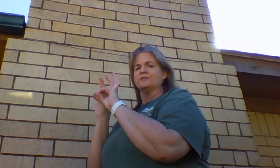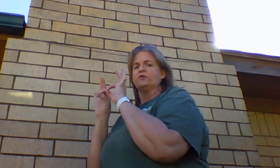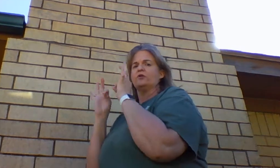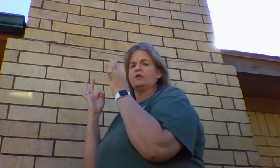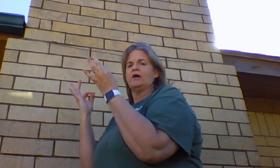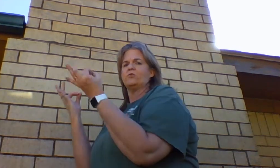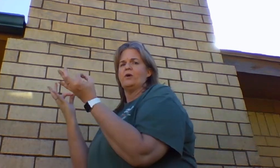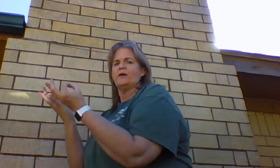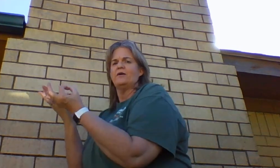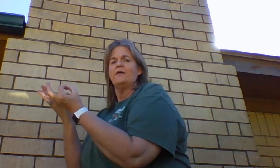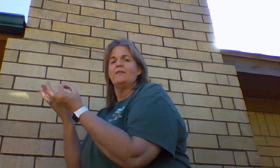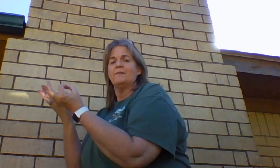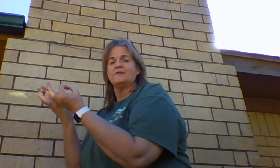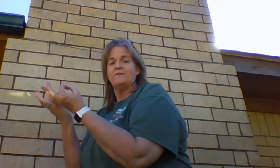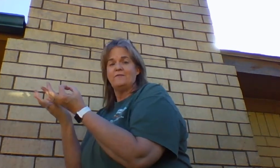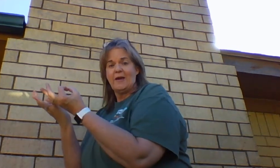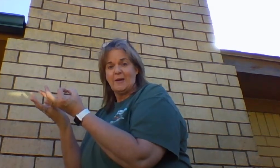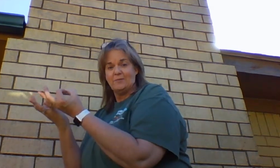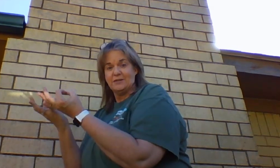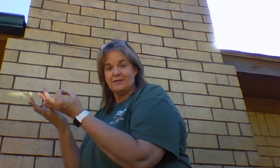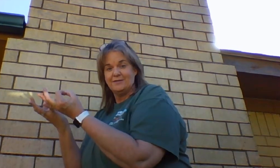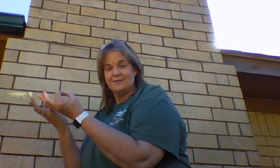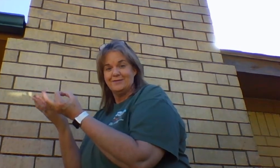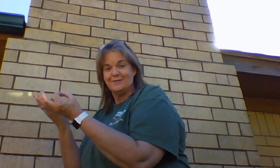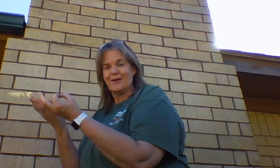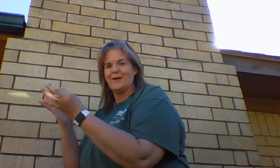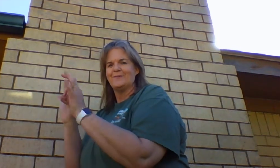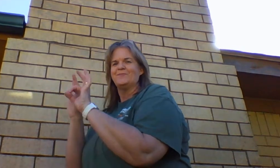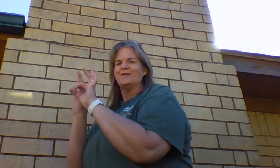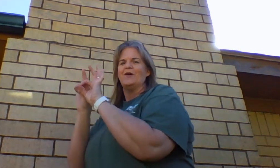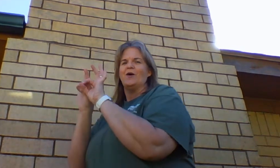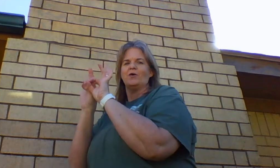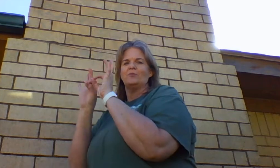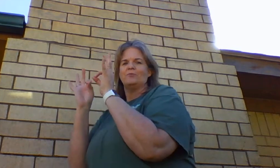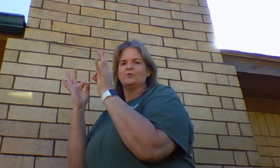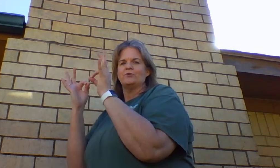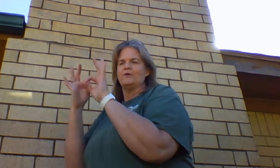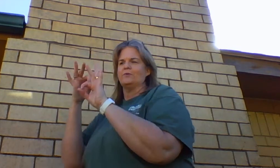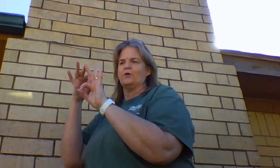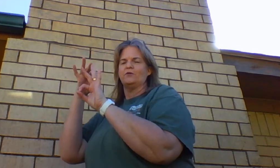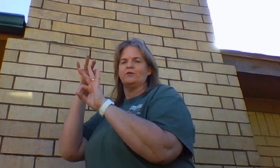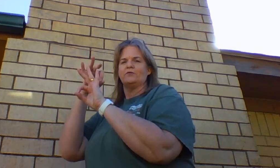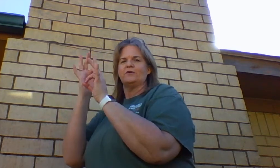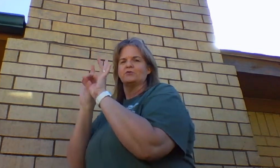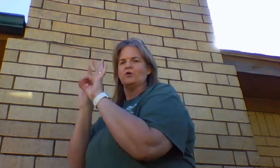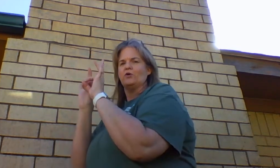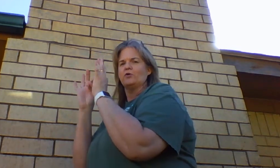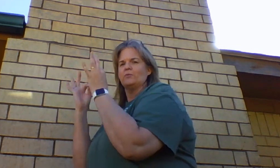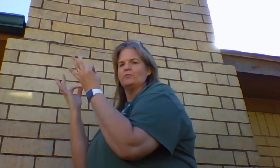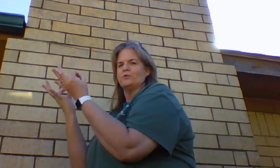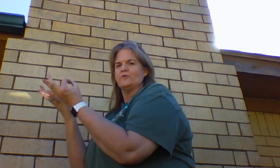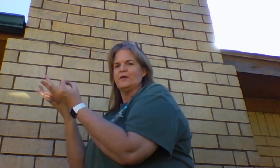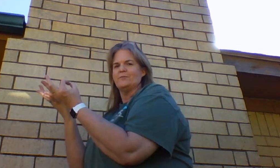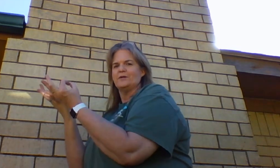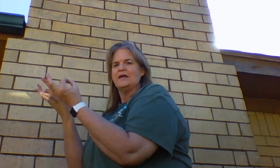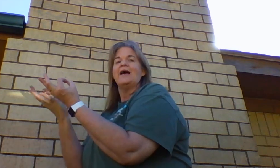go the other way, that means family. Okay? All the people in your family, all the little fingers are all your people in your family. And they